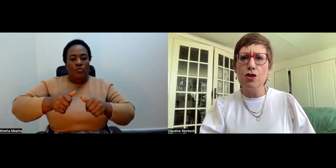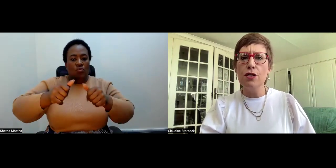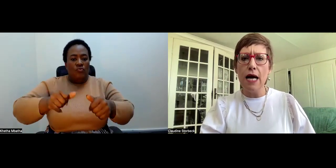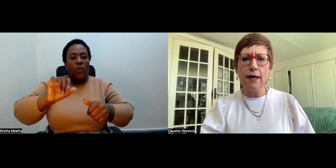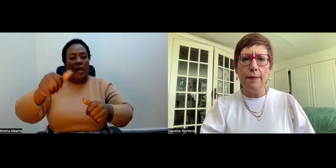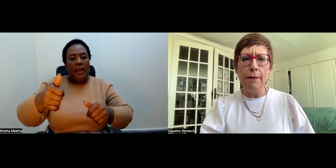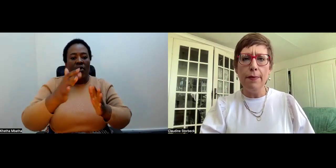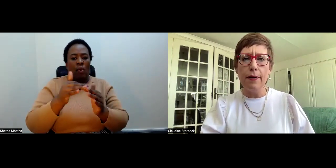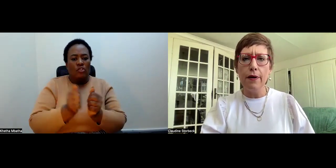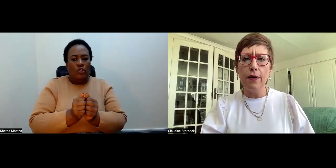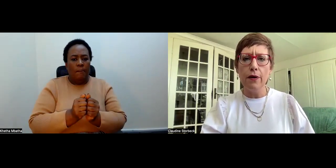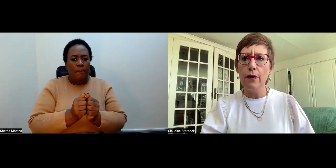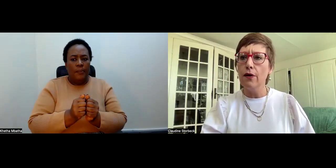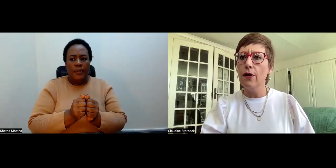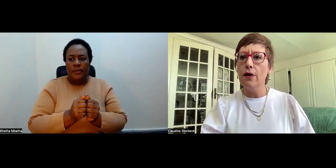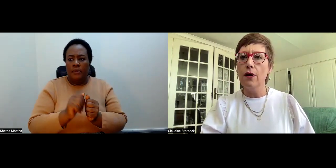This should now come up.